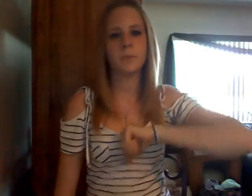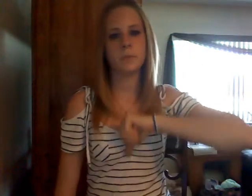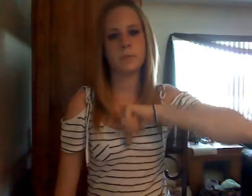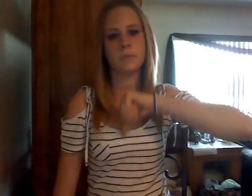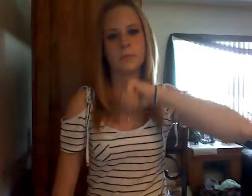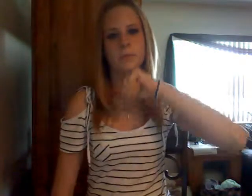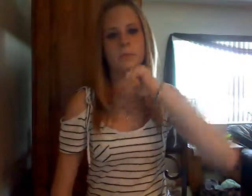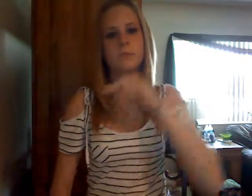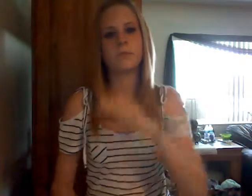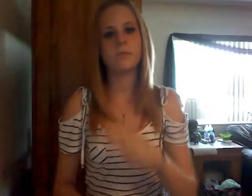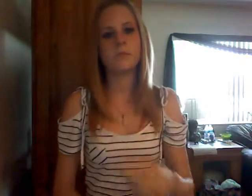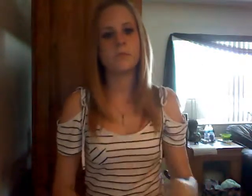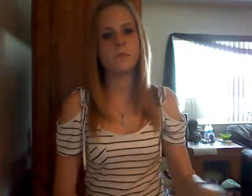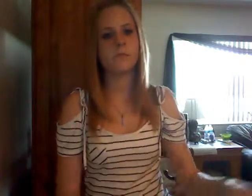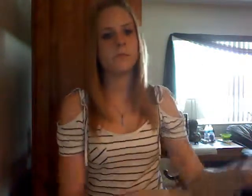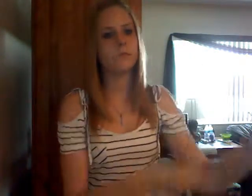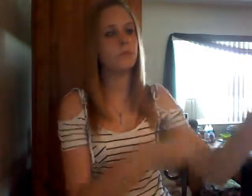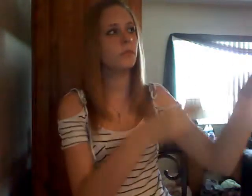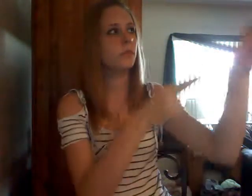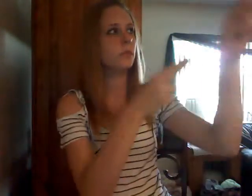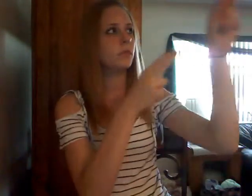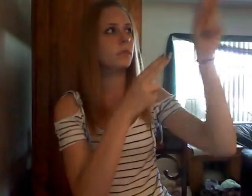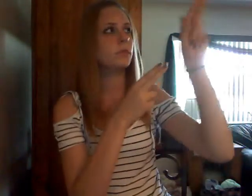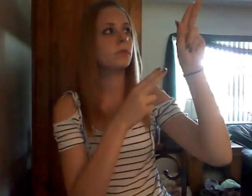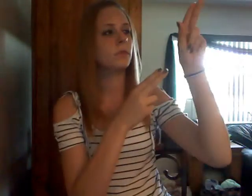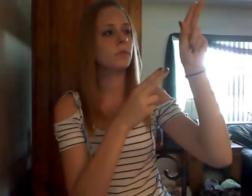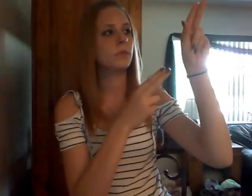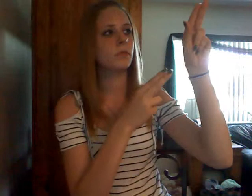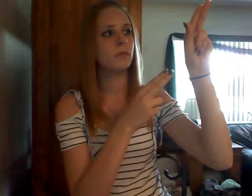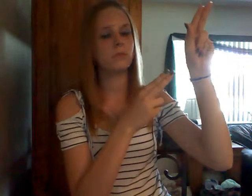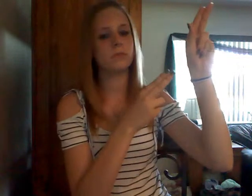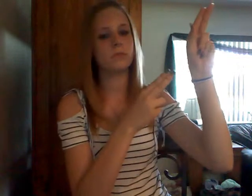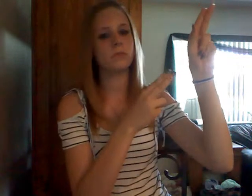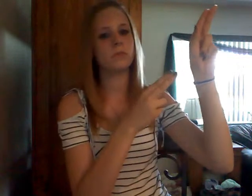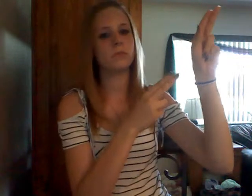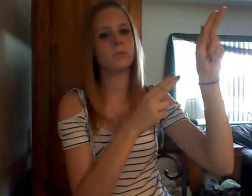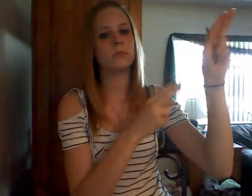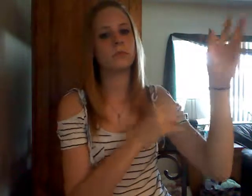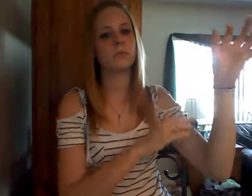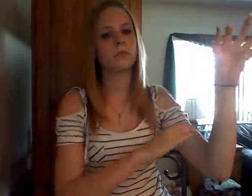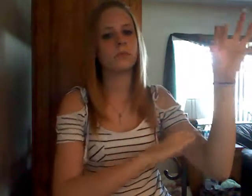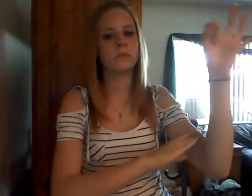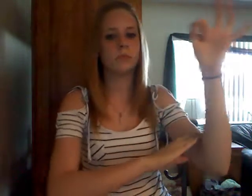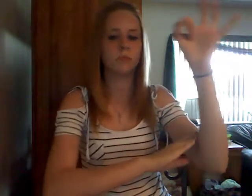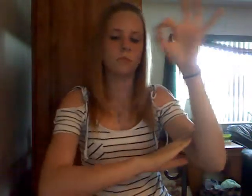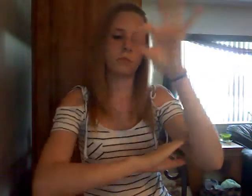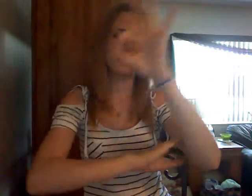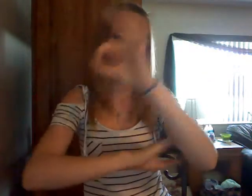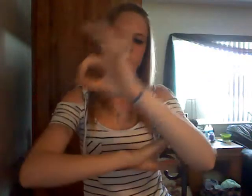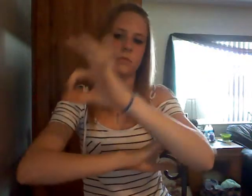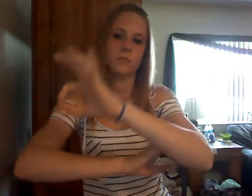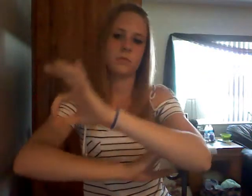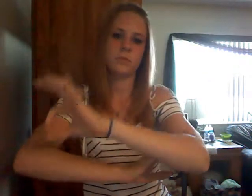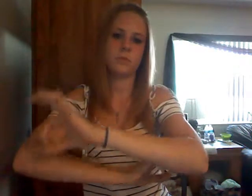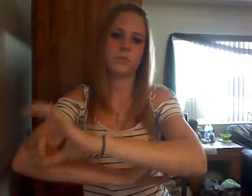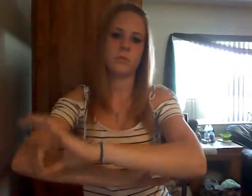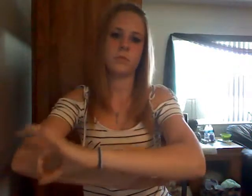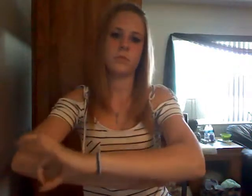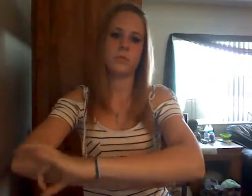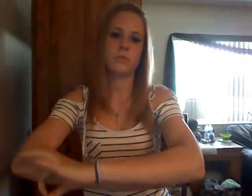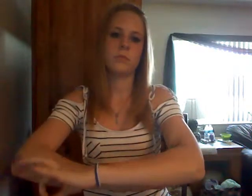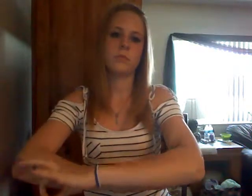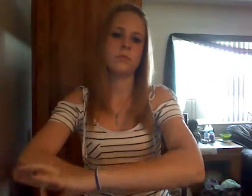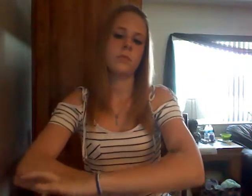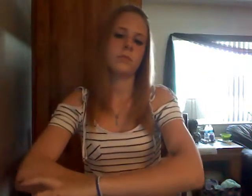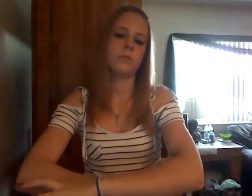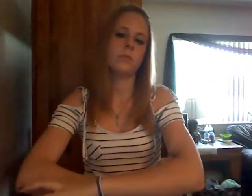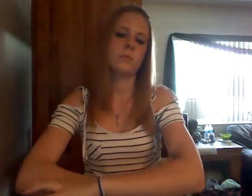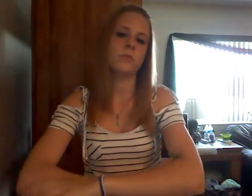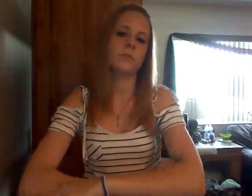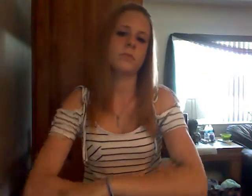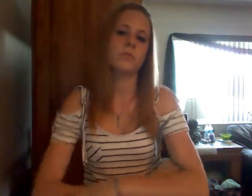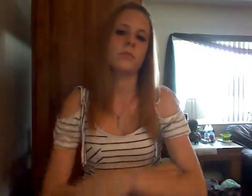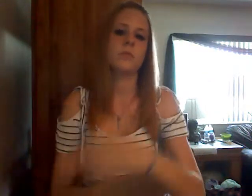What so proudly we hailed, that the twilight's last gleaming,